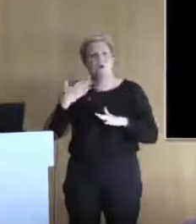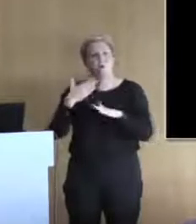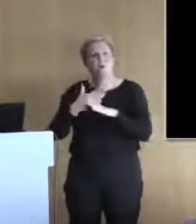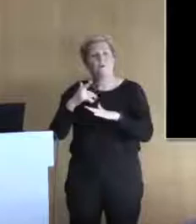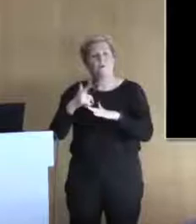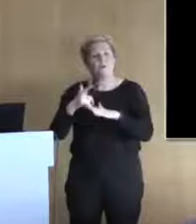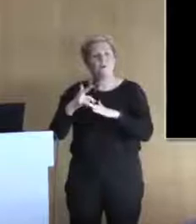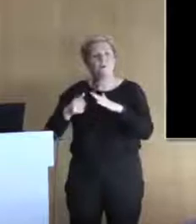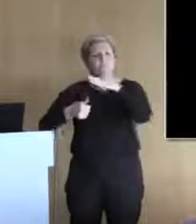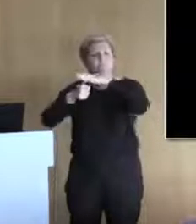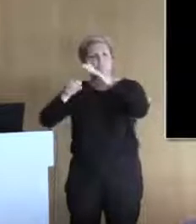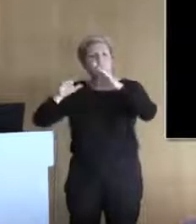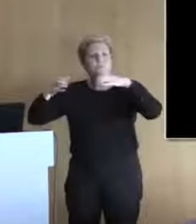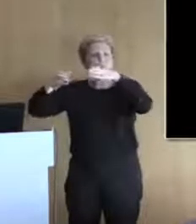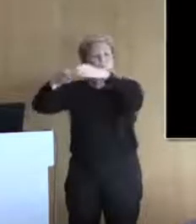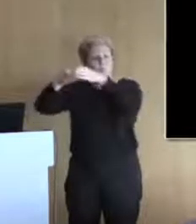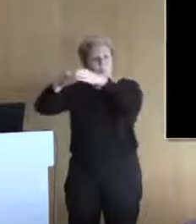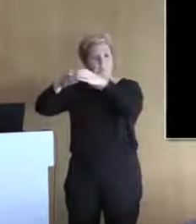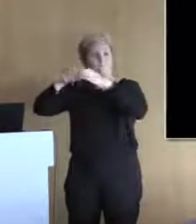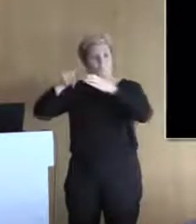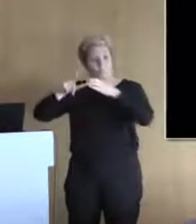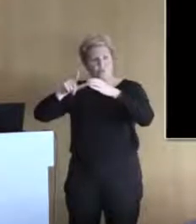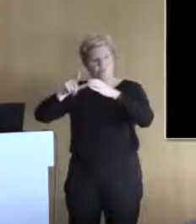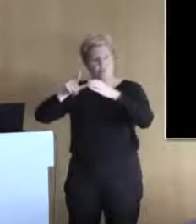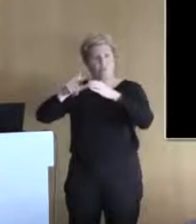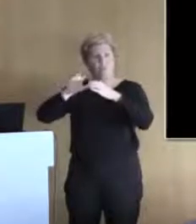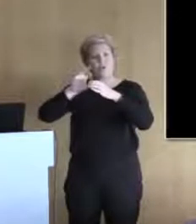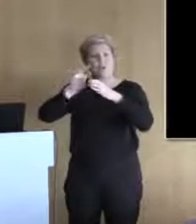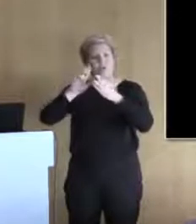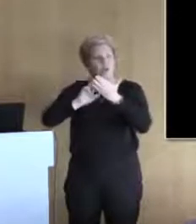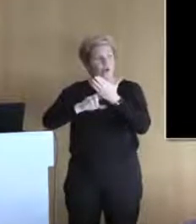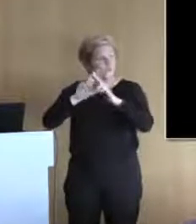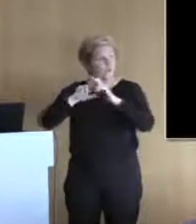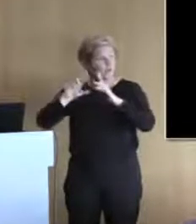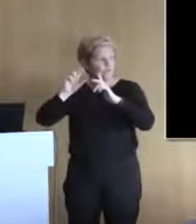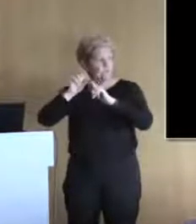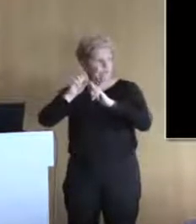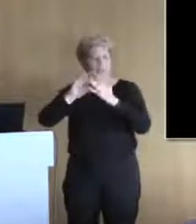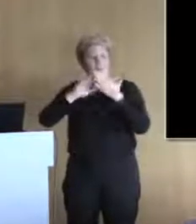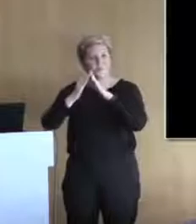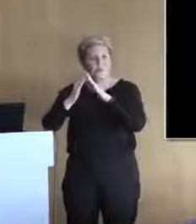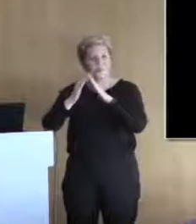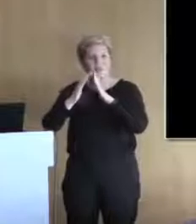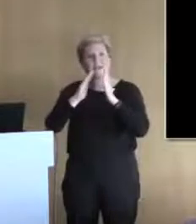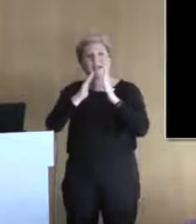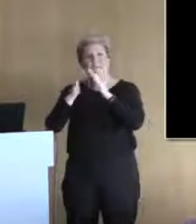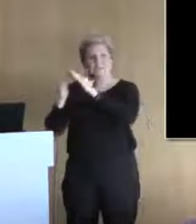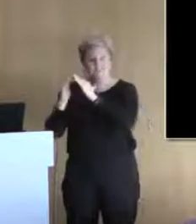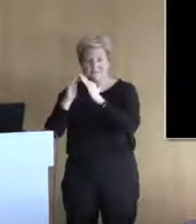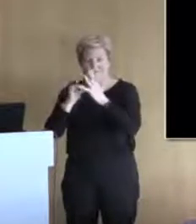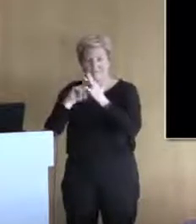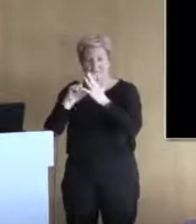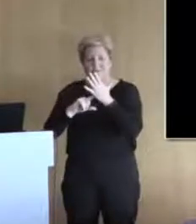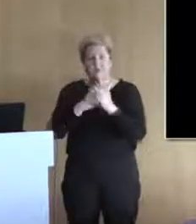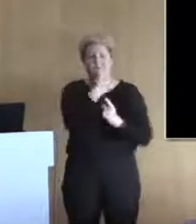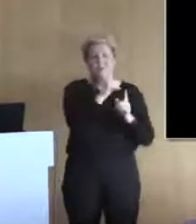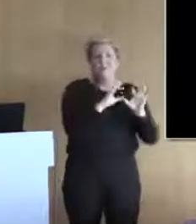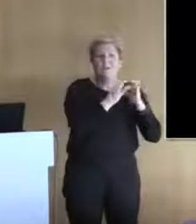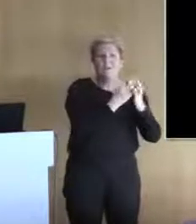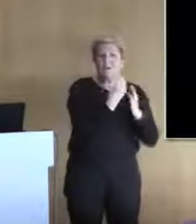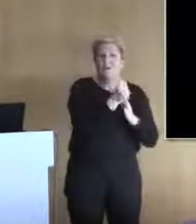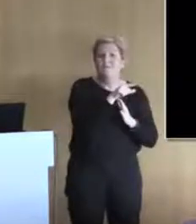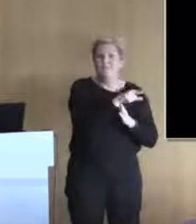So I could have probably given that PowerPoint by this stage. But my name is Steve Staikos, and I